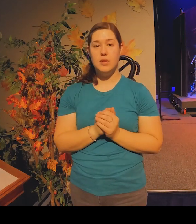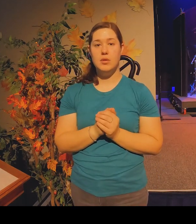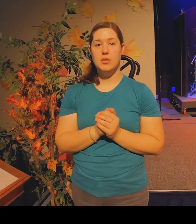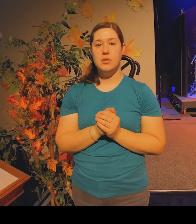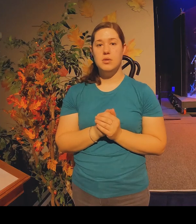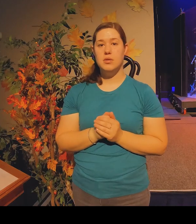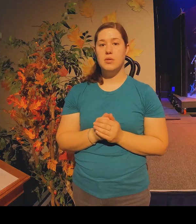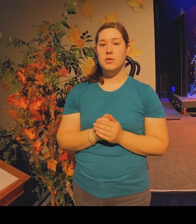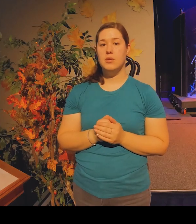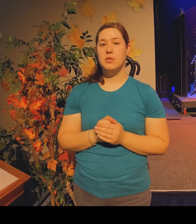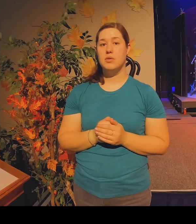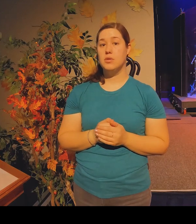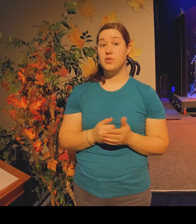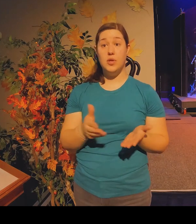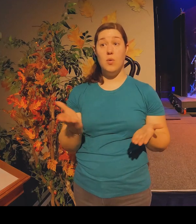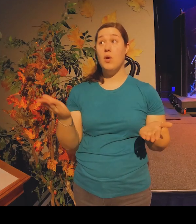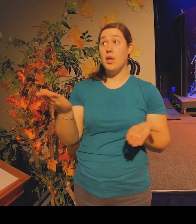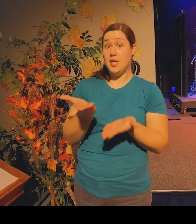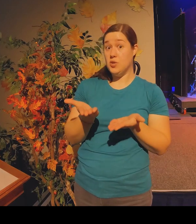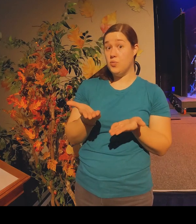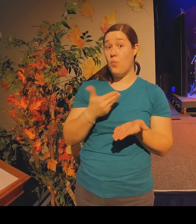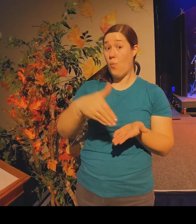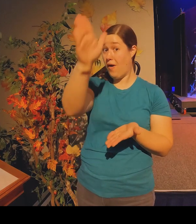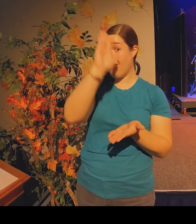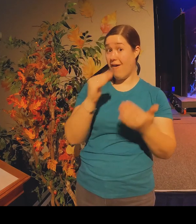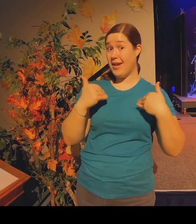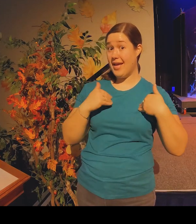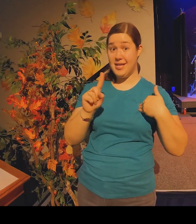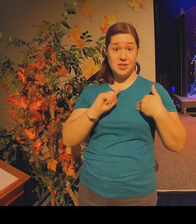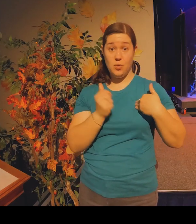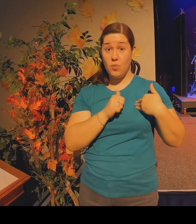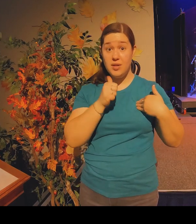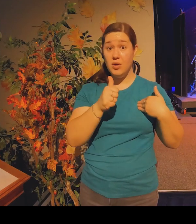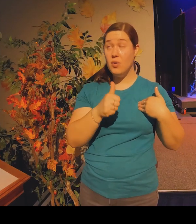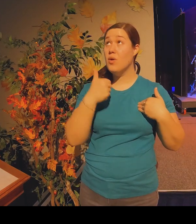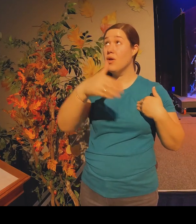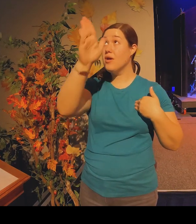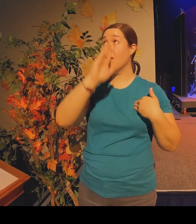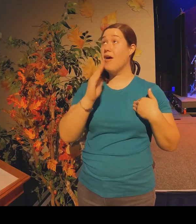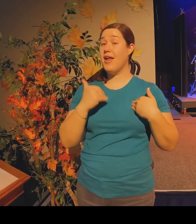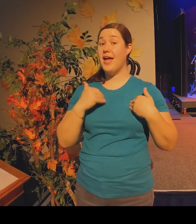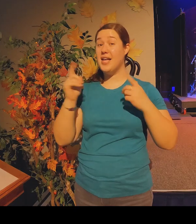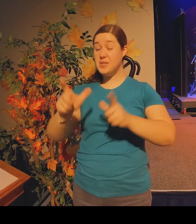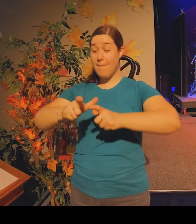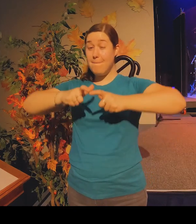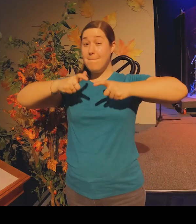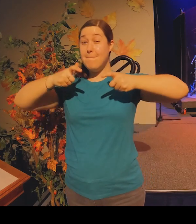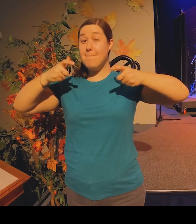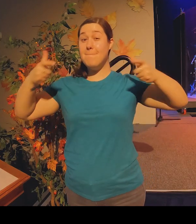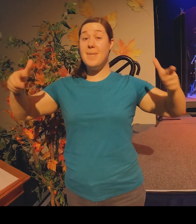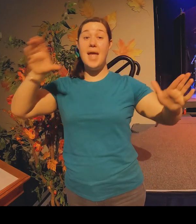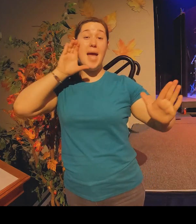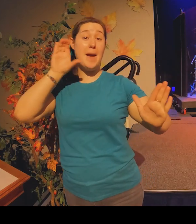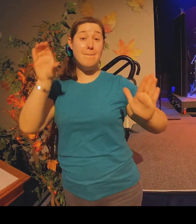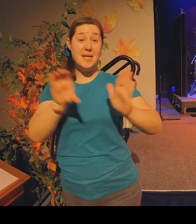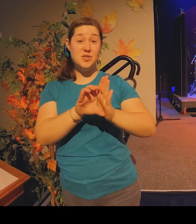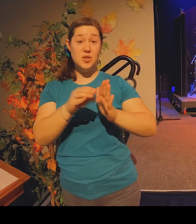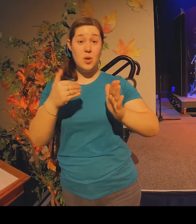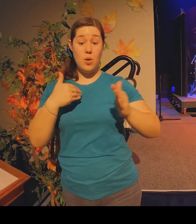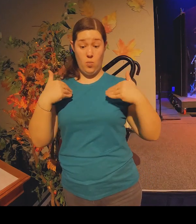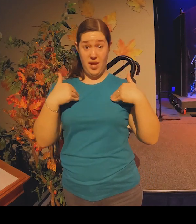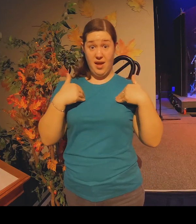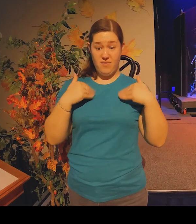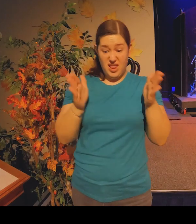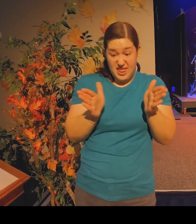God has a bigger picture. It's like the prophet Isaiah says. I love these words. This plan of mine is not